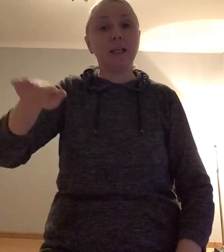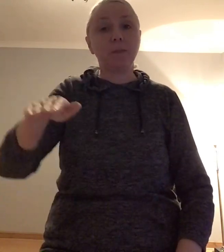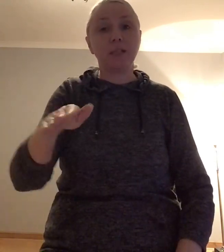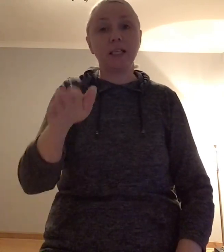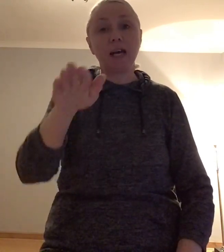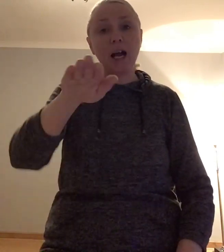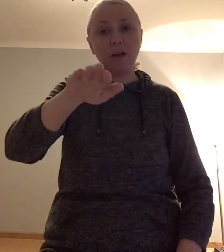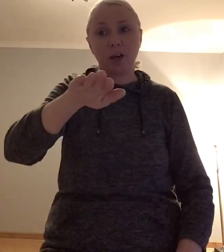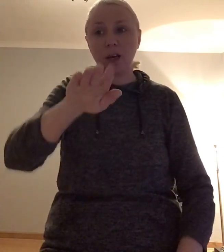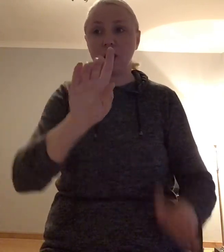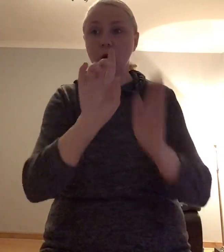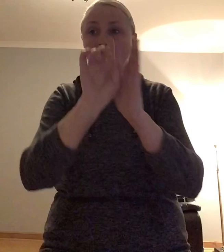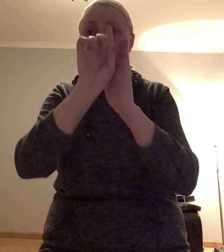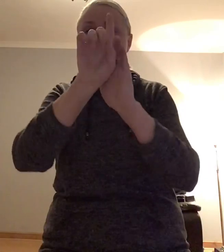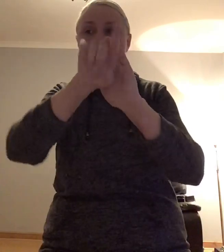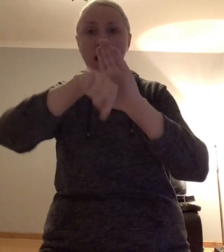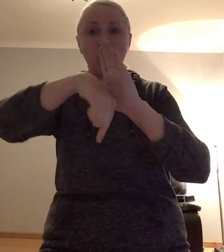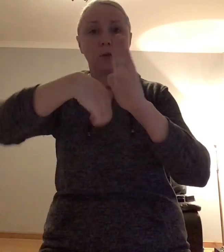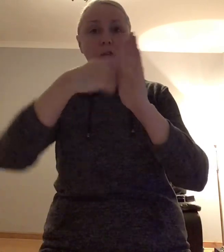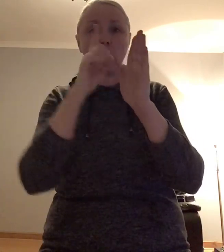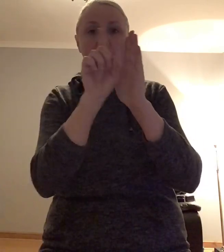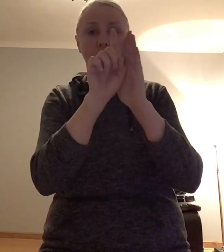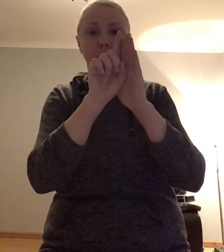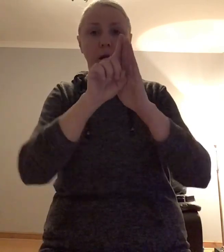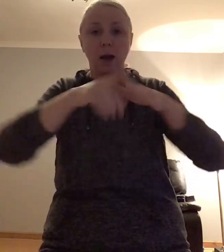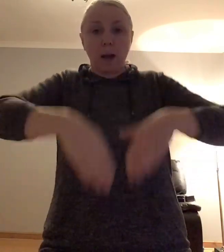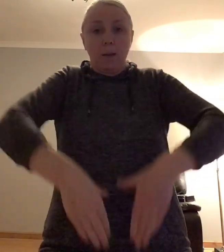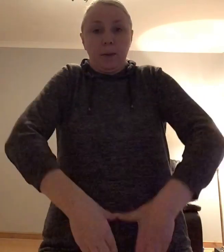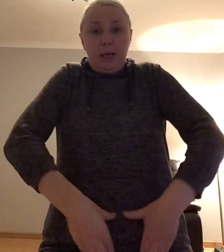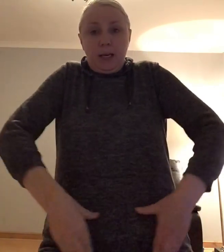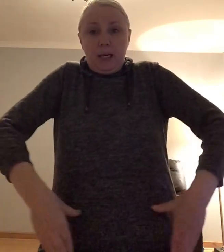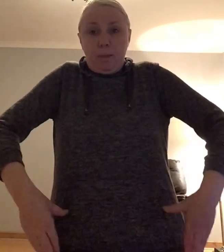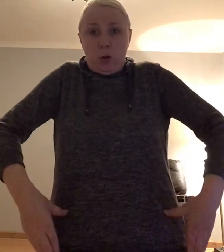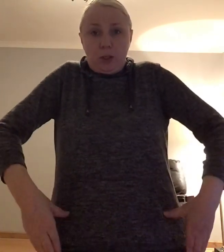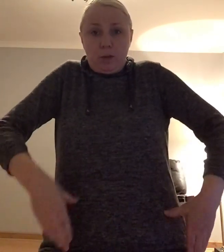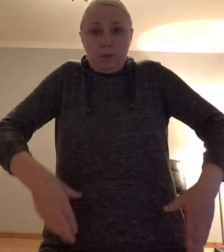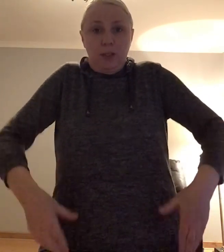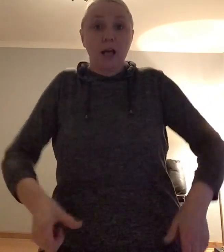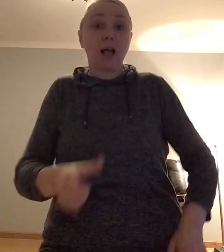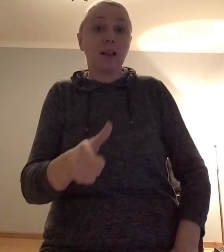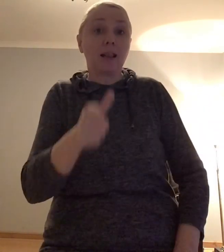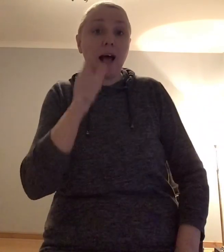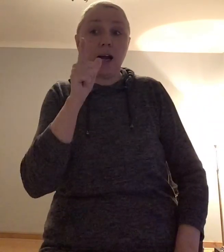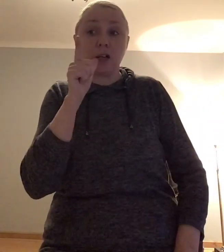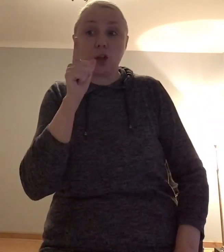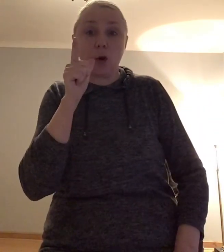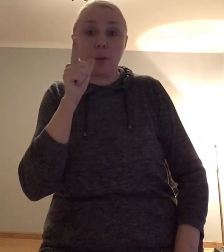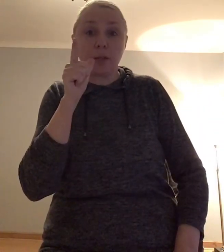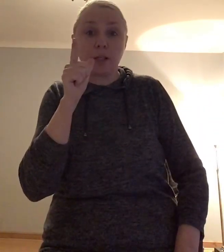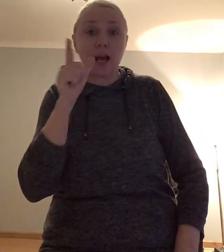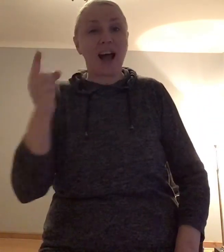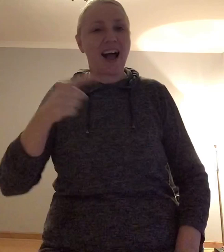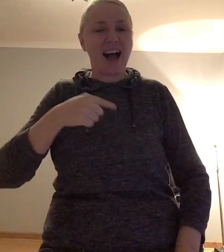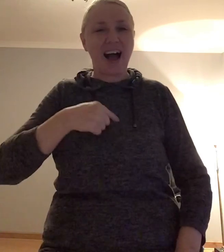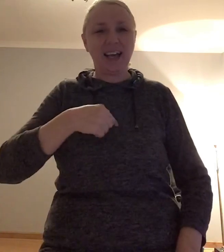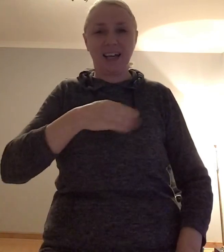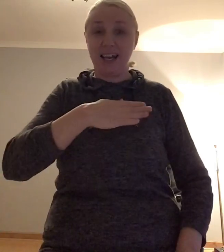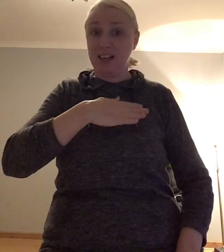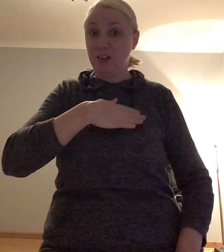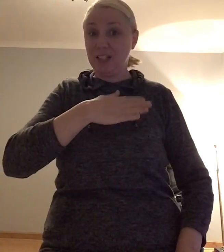sea diving, round the clock, bikini bottoms, lager tops. I could get used to